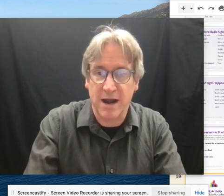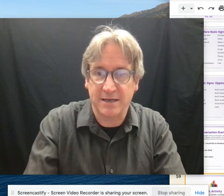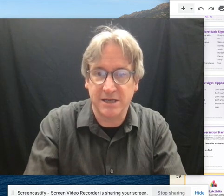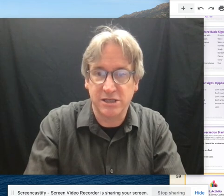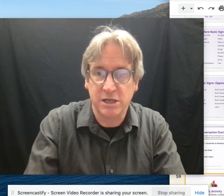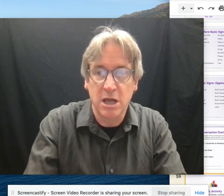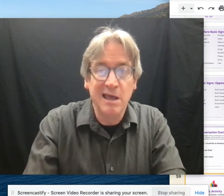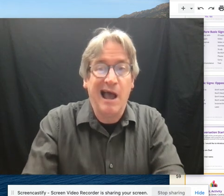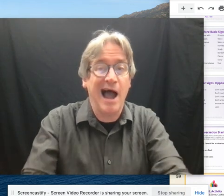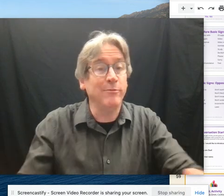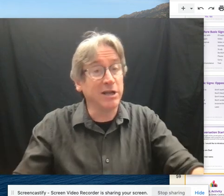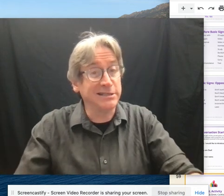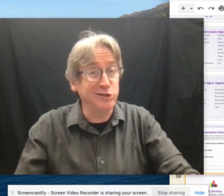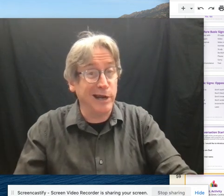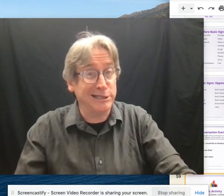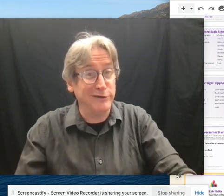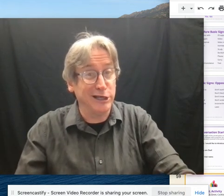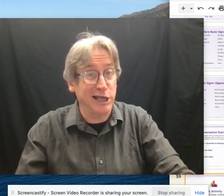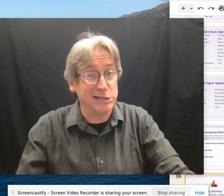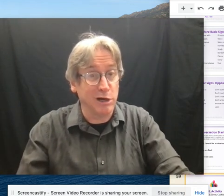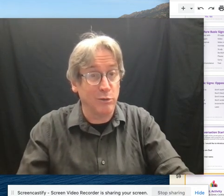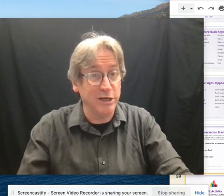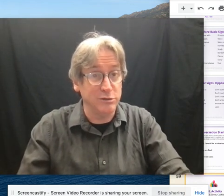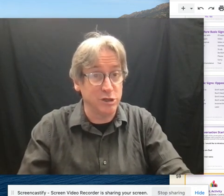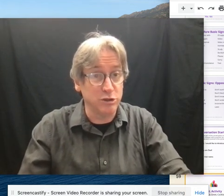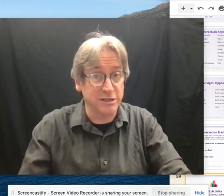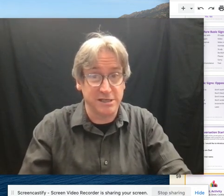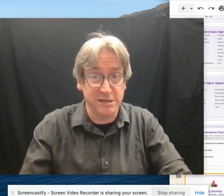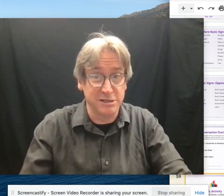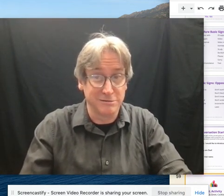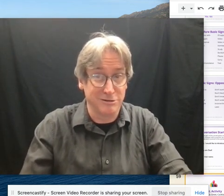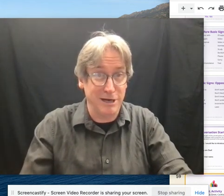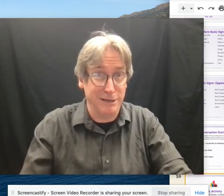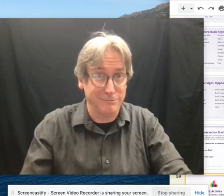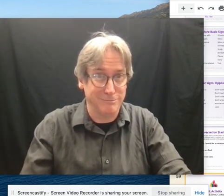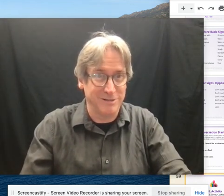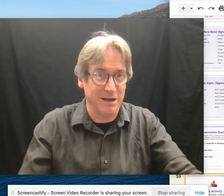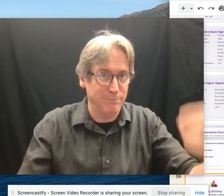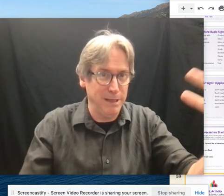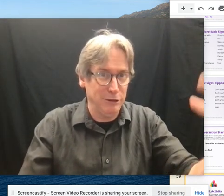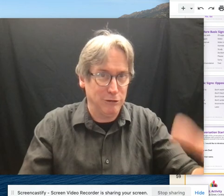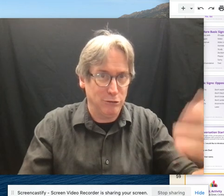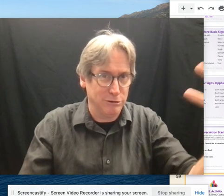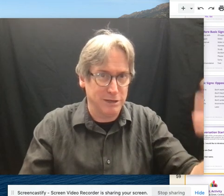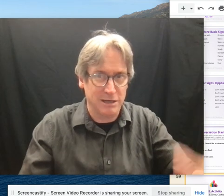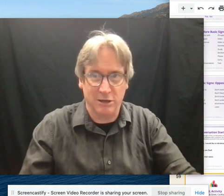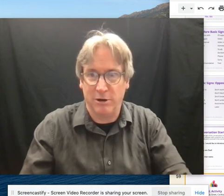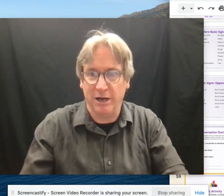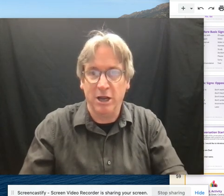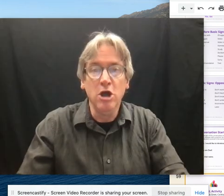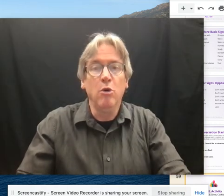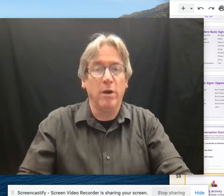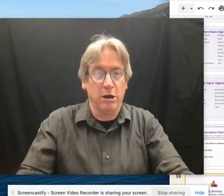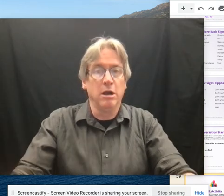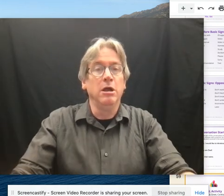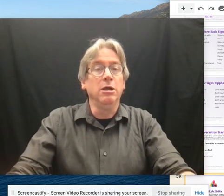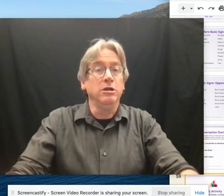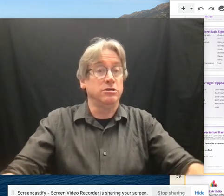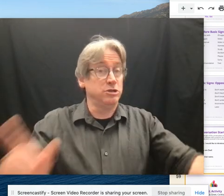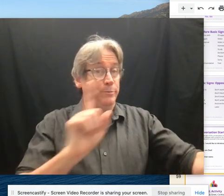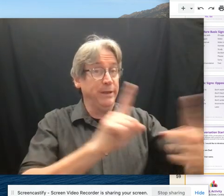to practice. I would like to do an activity in class where we do social distance, greeting, meet and greet, or cocktail party,